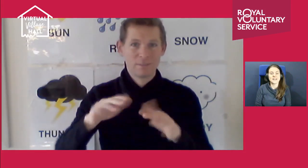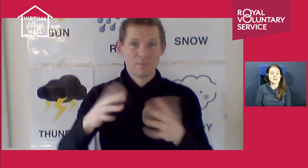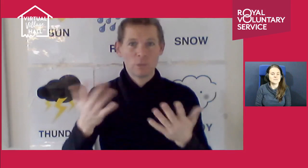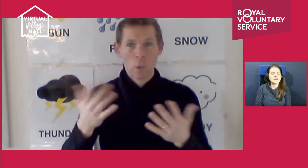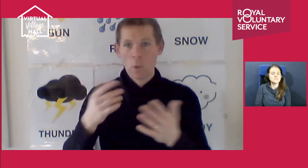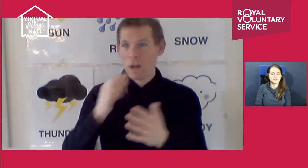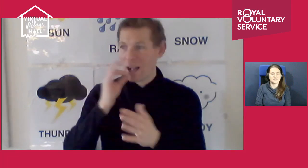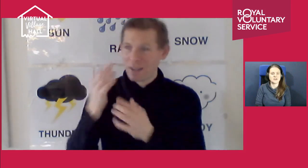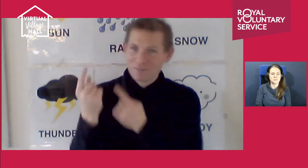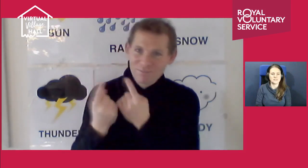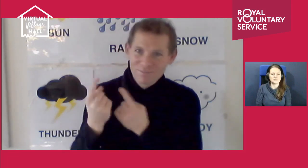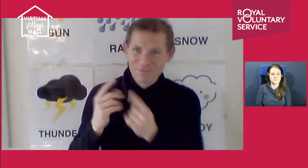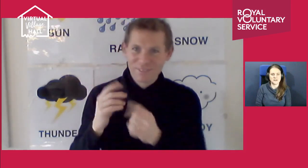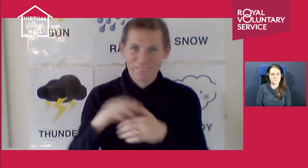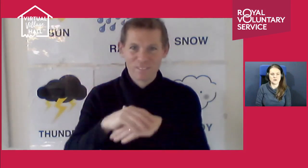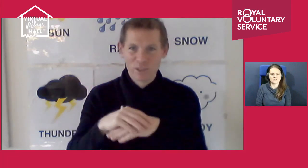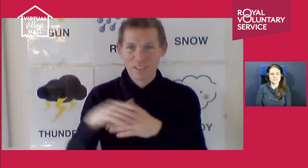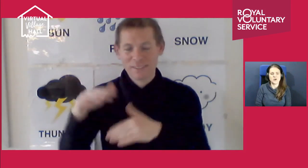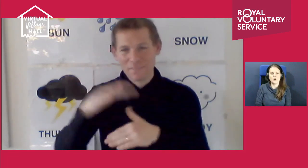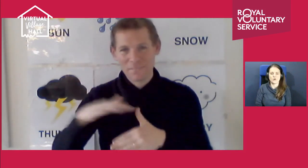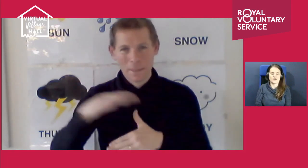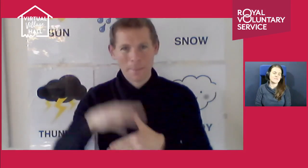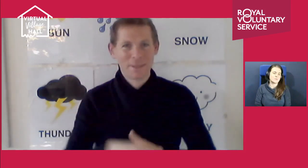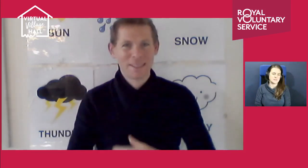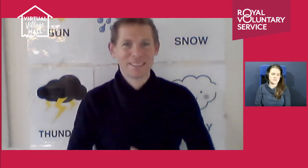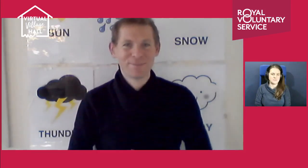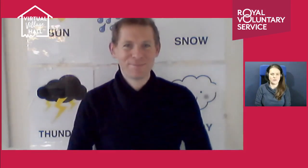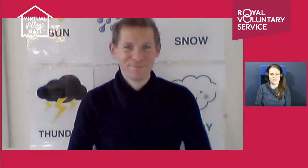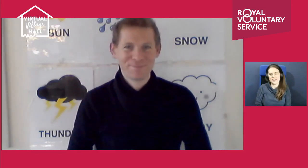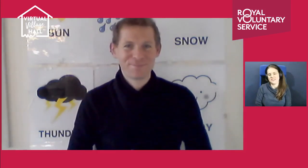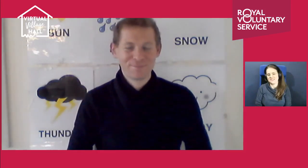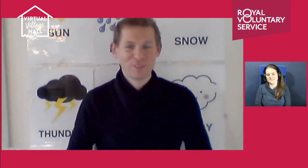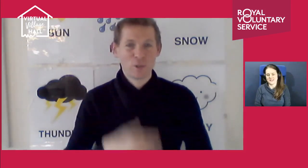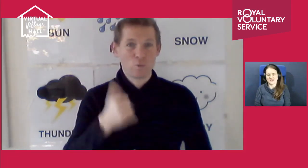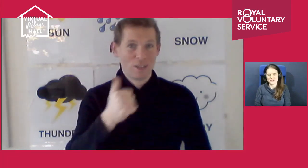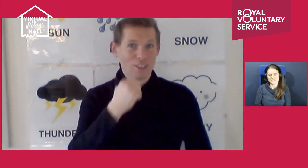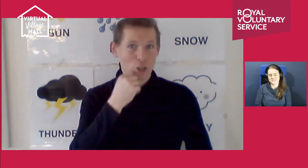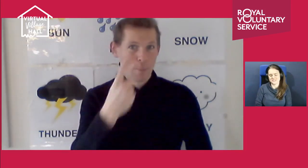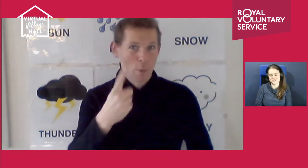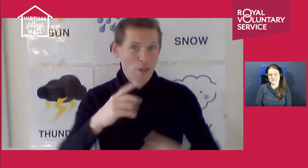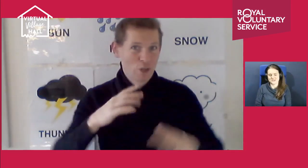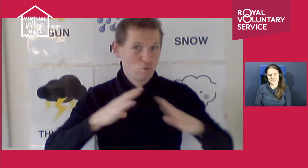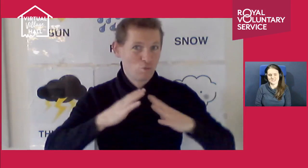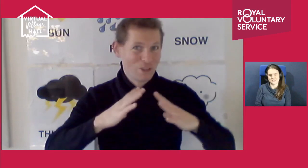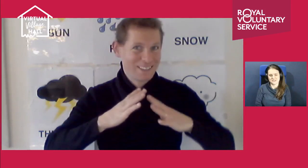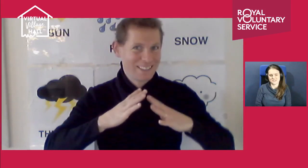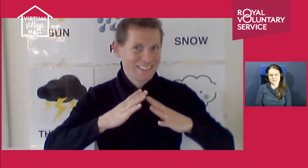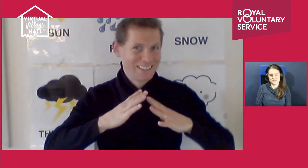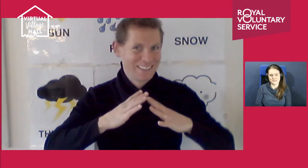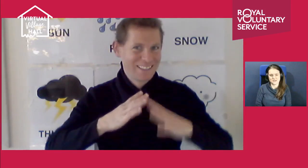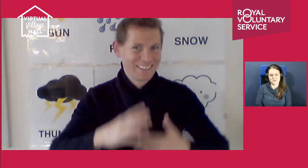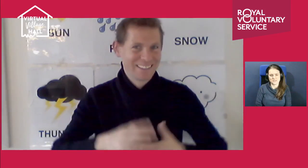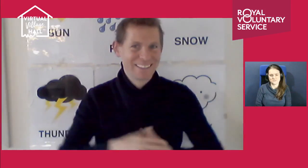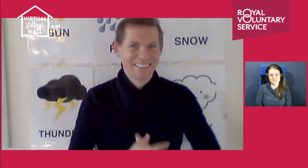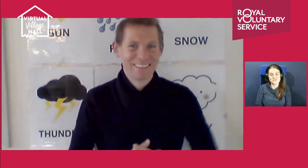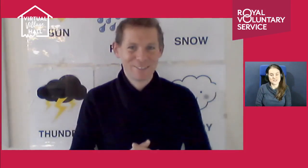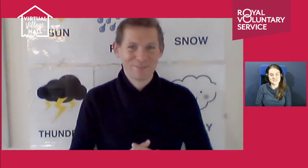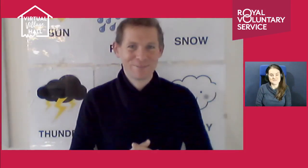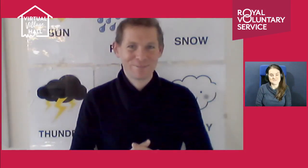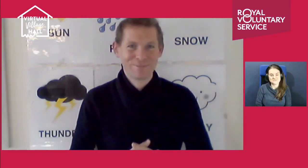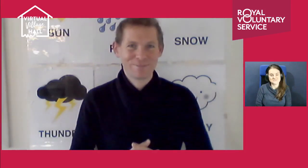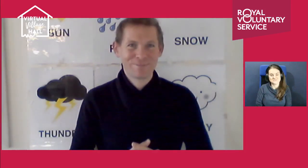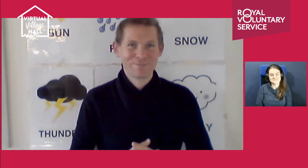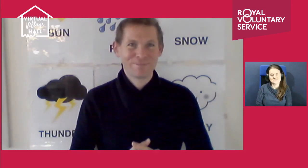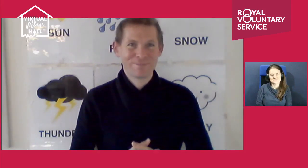And again, please put it in the comments box, or if you're with people, then say your answer, say your guess to the friends or family that you're with.